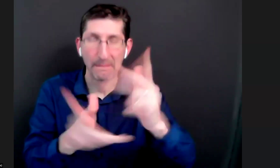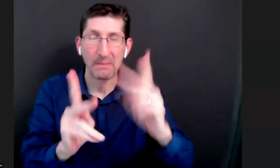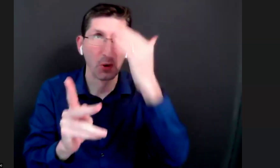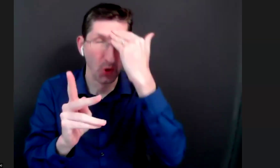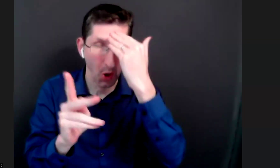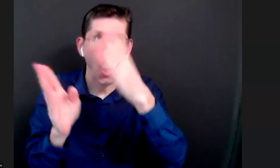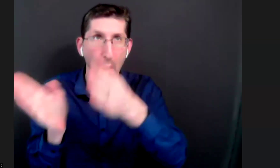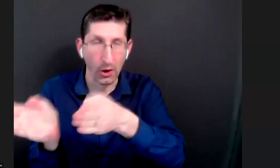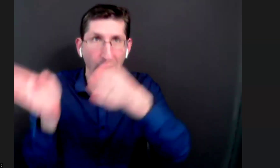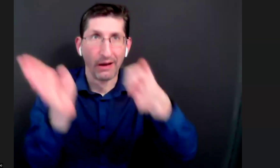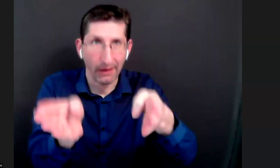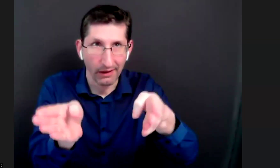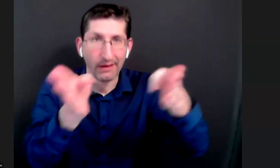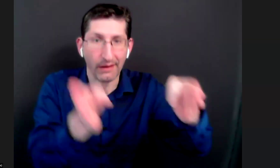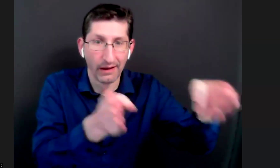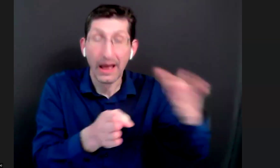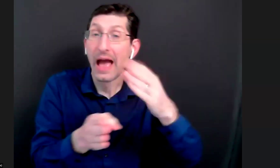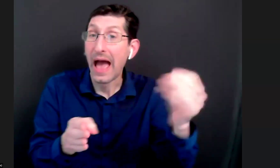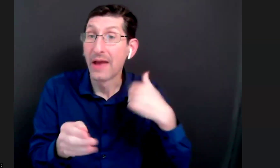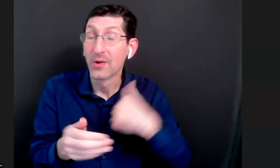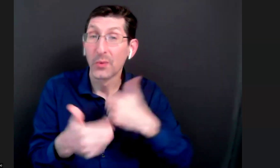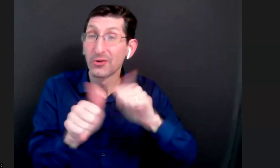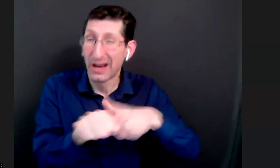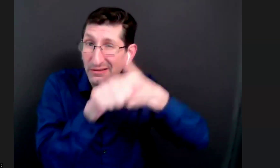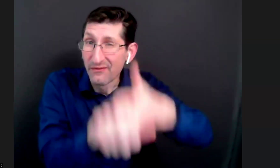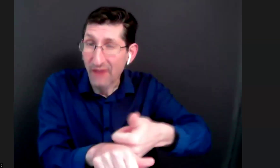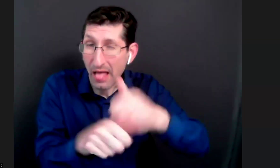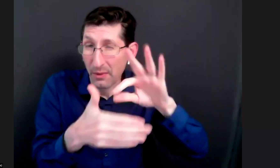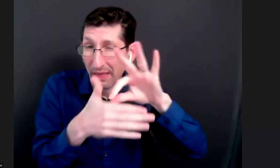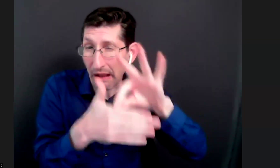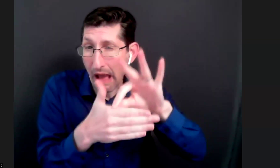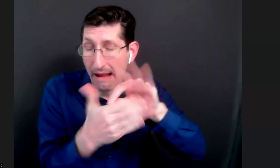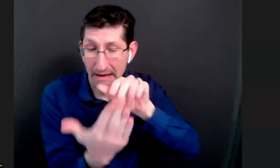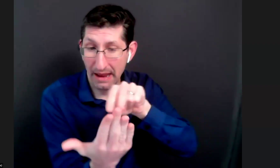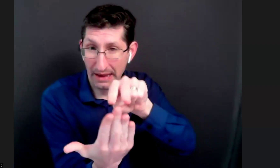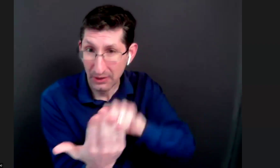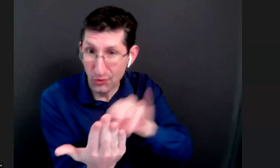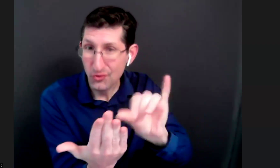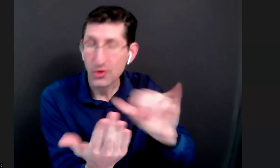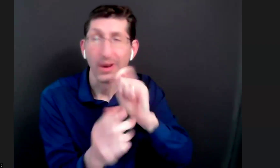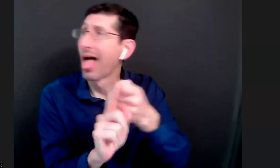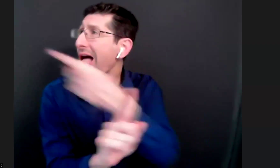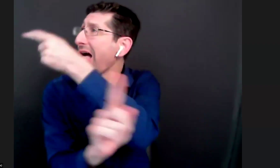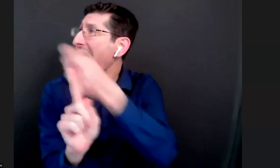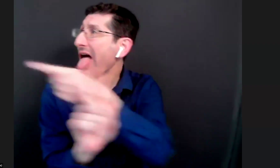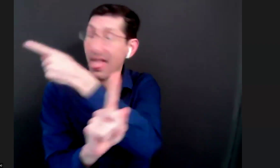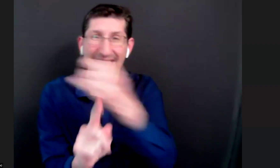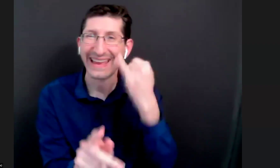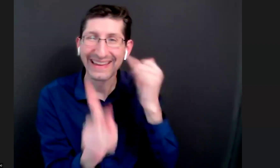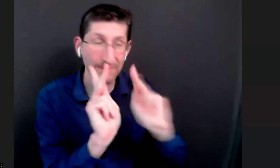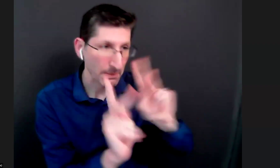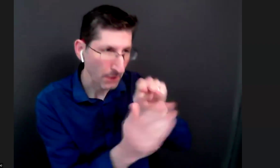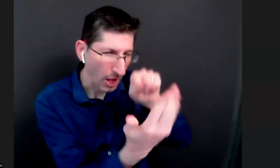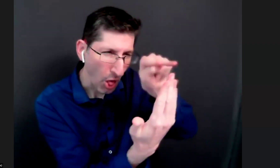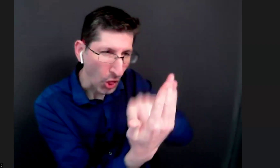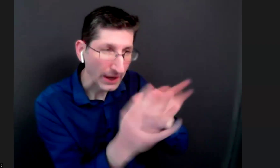content of the slide as much as possible. That just helps when people are following along and they're not wondering, hey, what slide are you on?